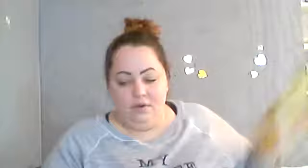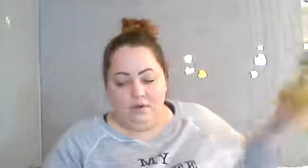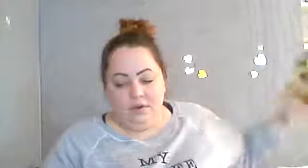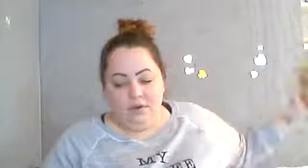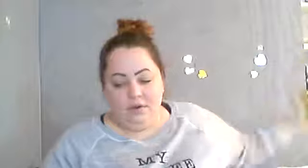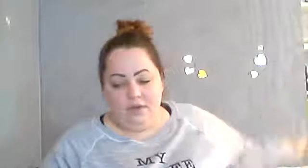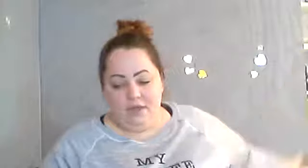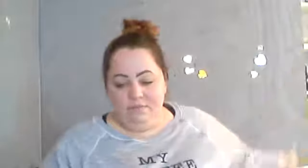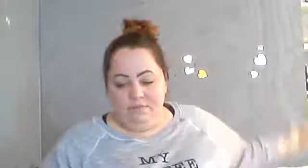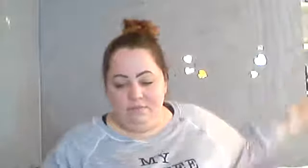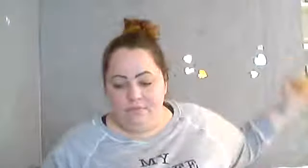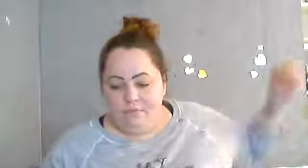Okay.